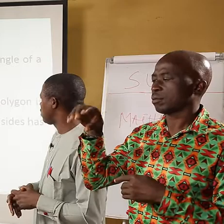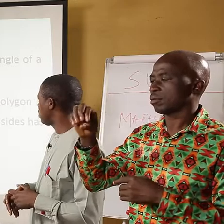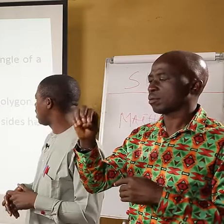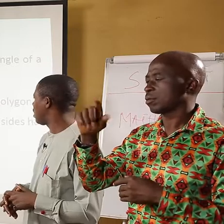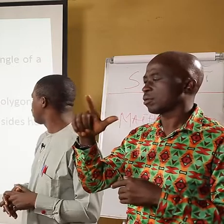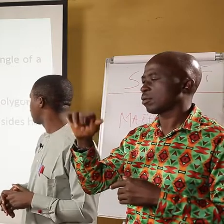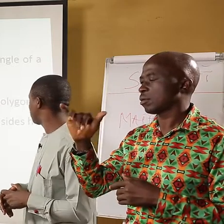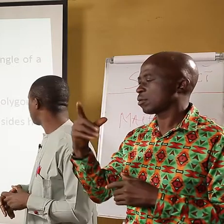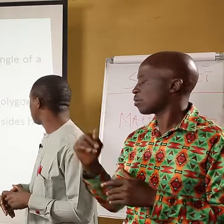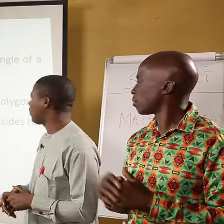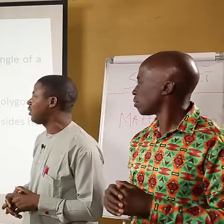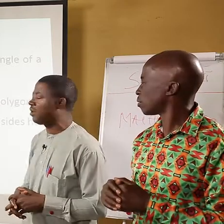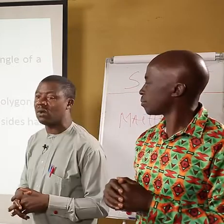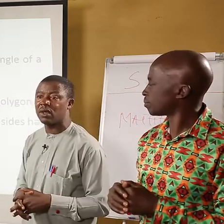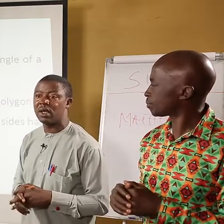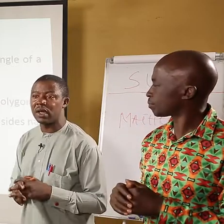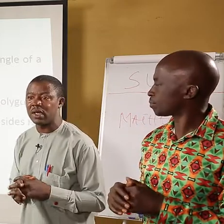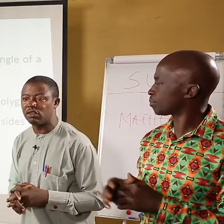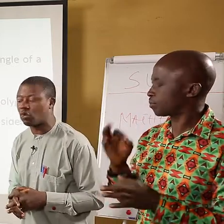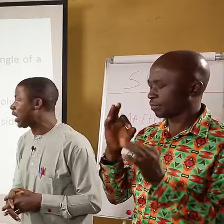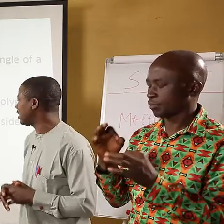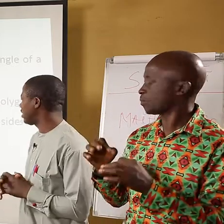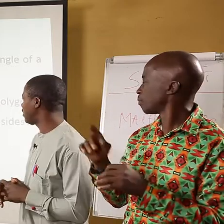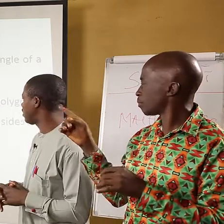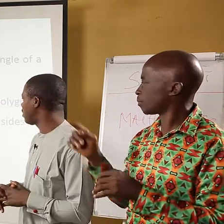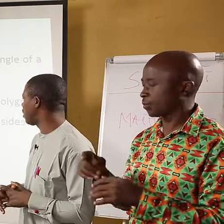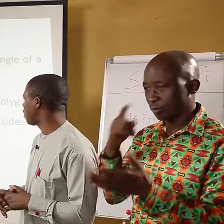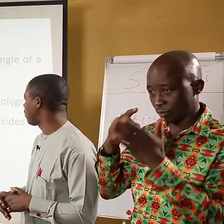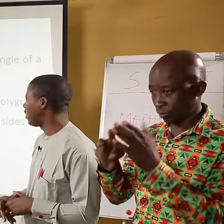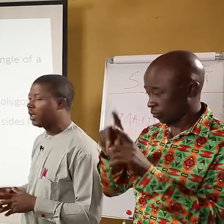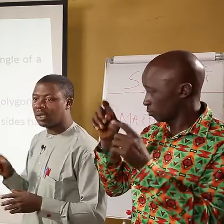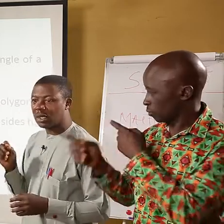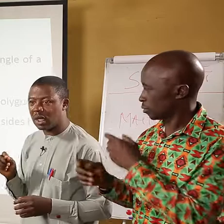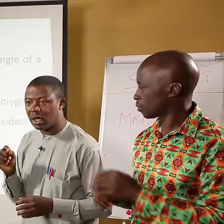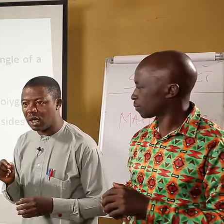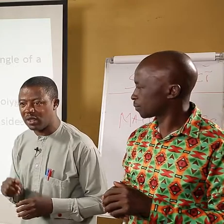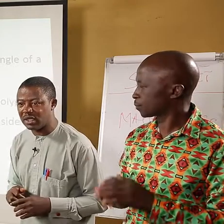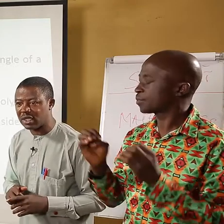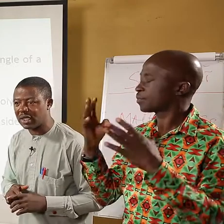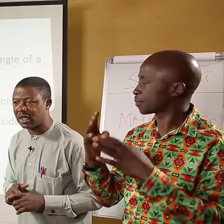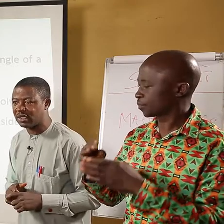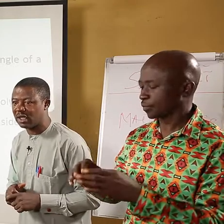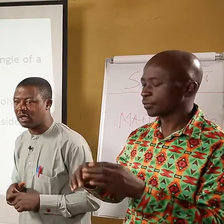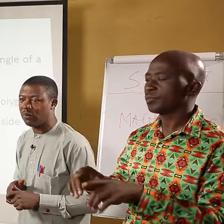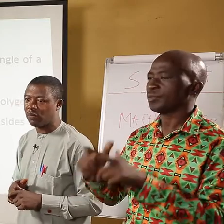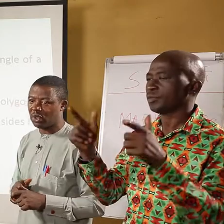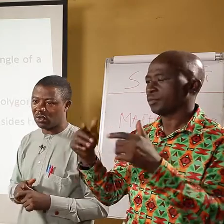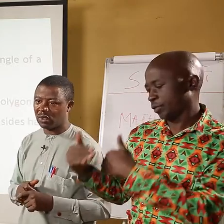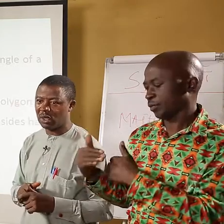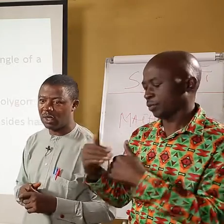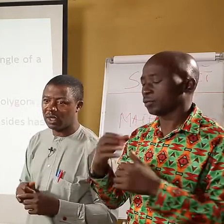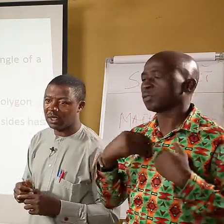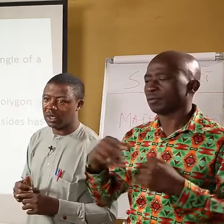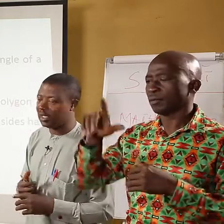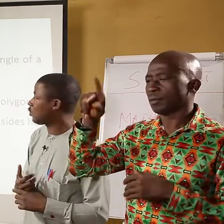each interior angle of a regular polygon is twice the exterior angle, then how many sides has the